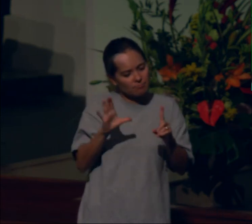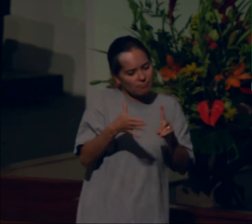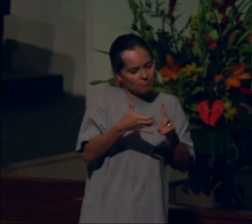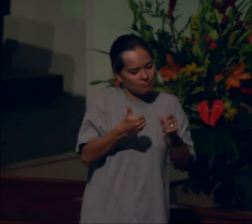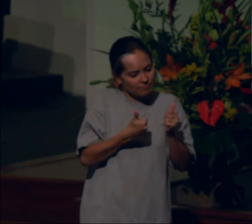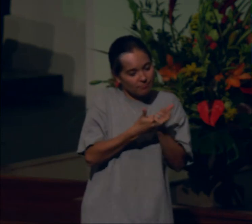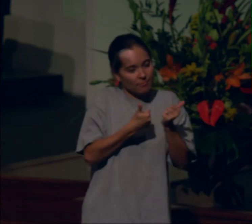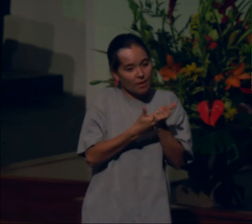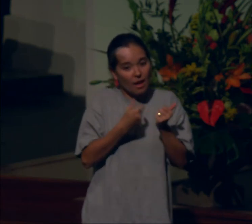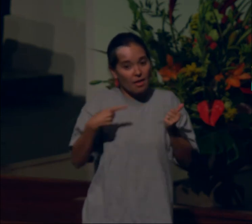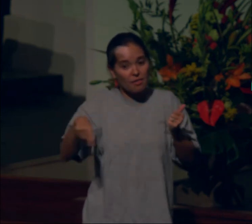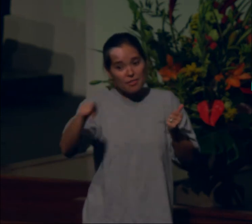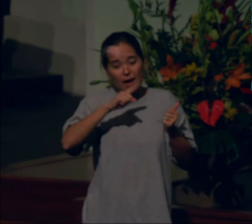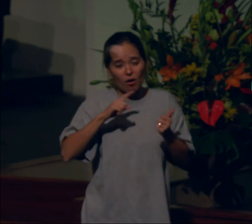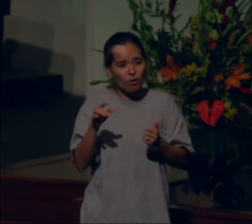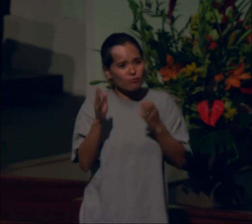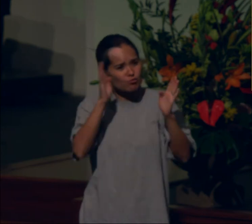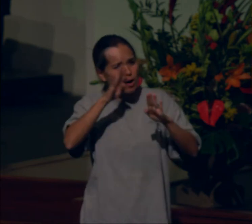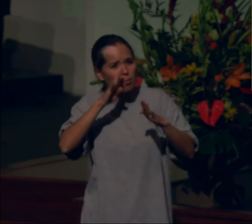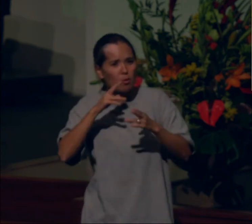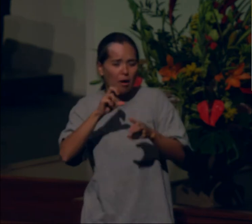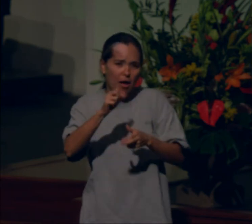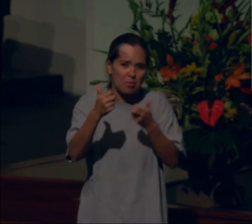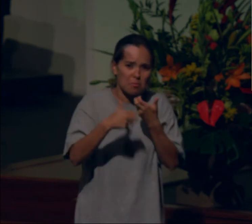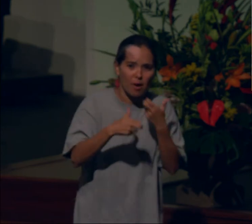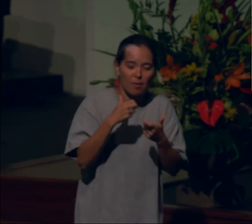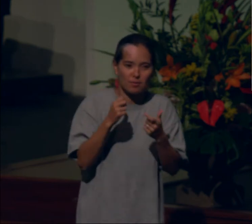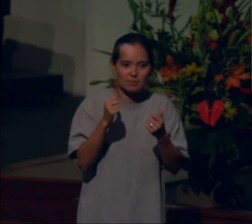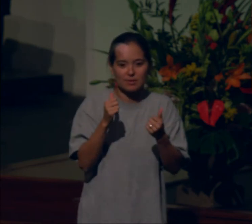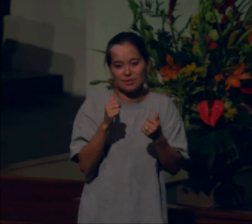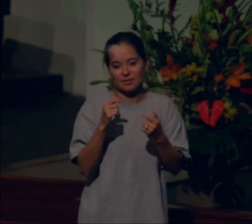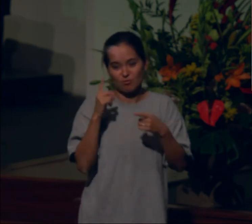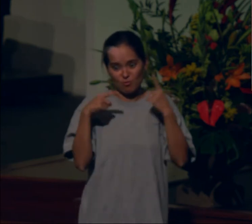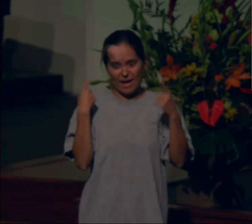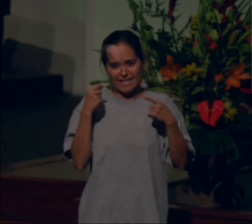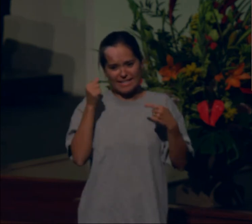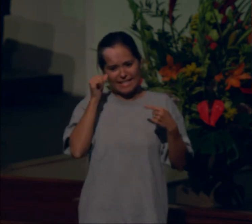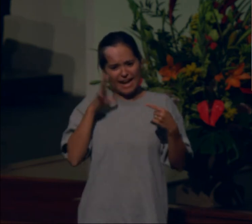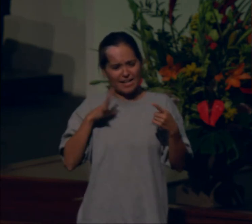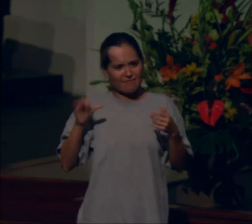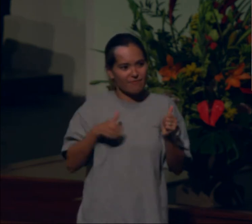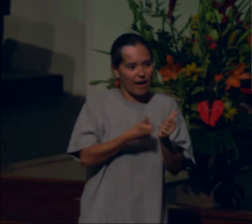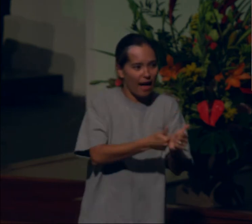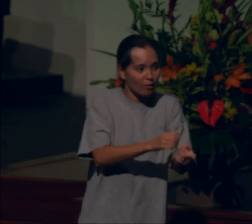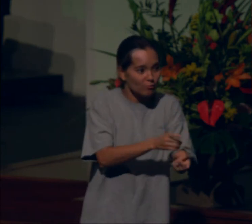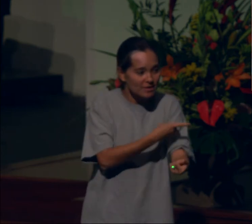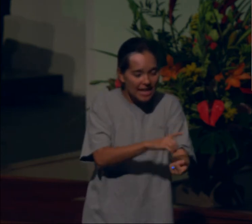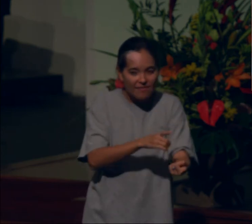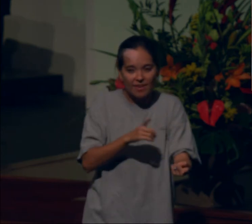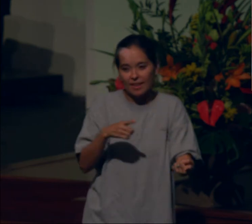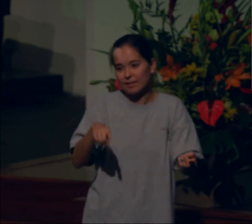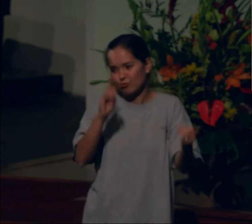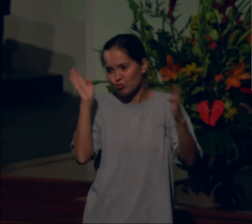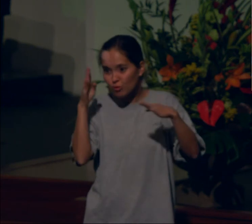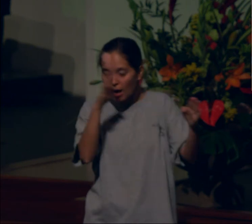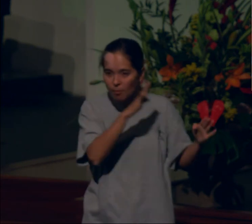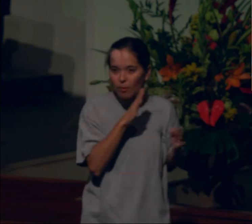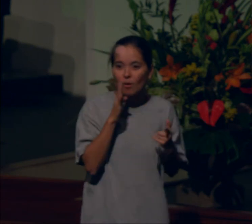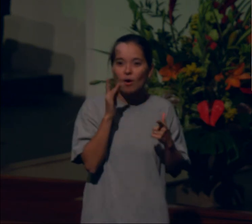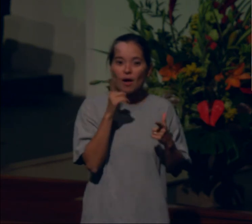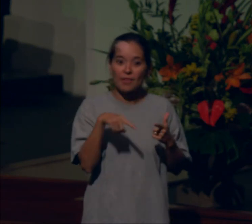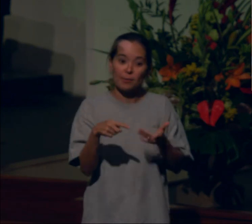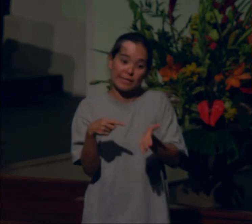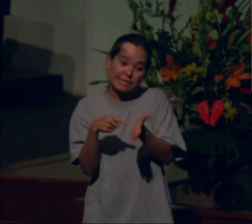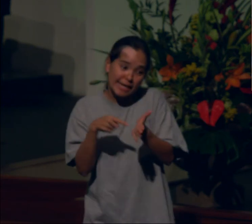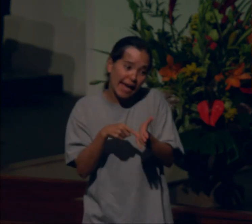running for their lives too. They're in trouble with the law. They've done all kinds of things that just that got them in trouble. And the Bible says they were in debt